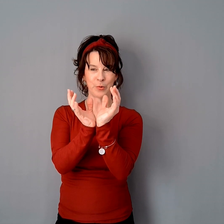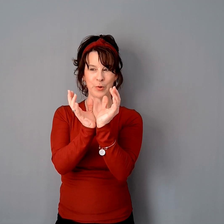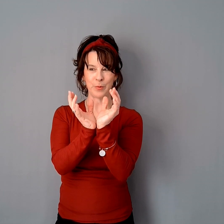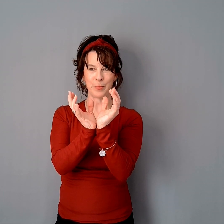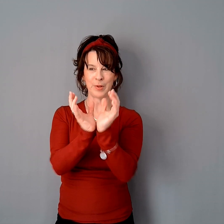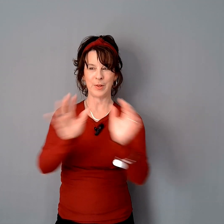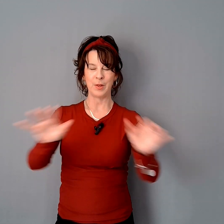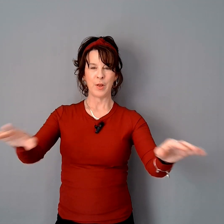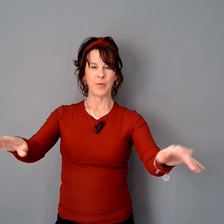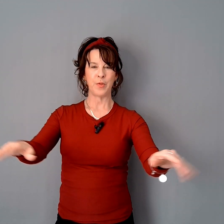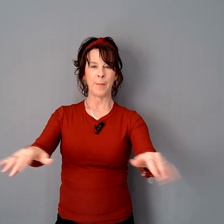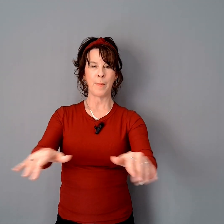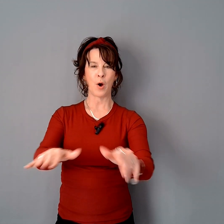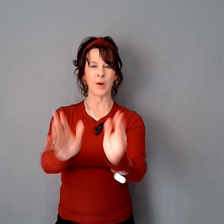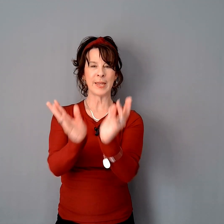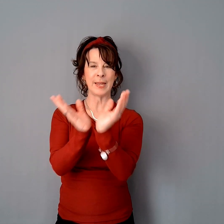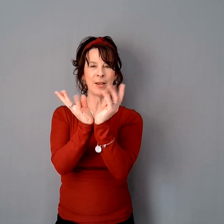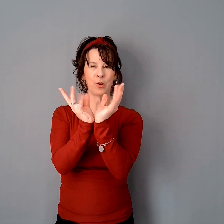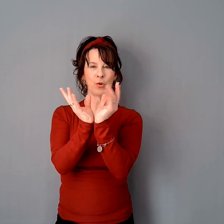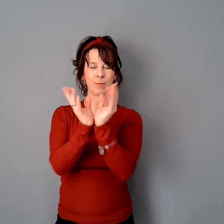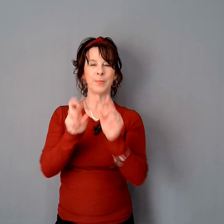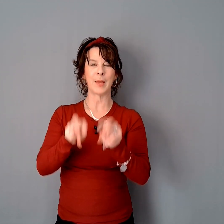group. The mocking